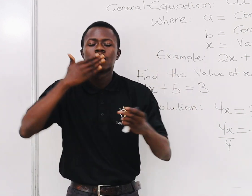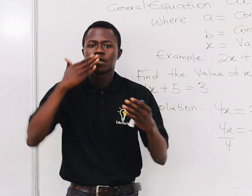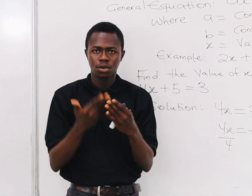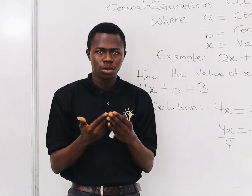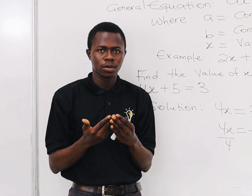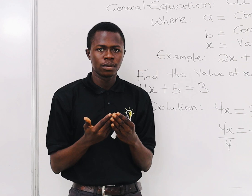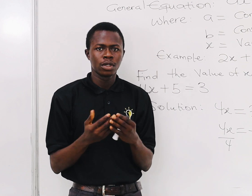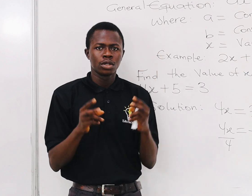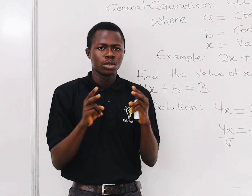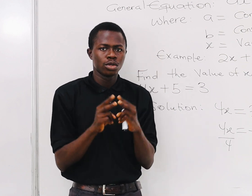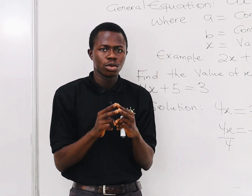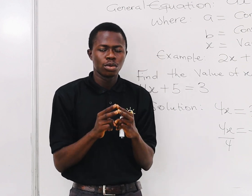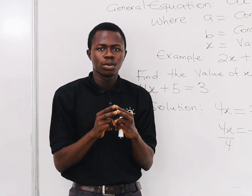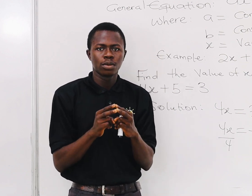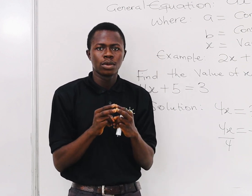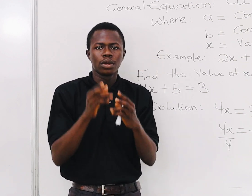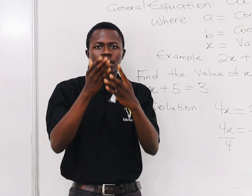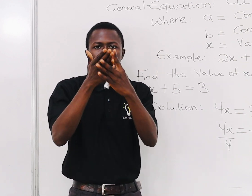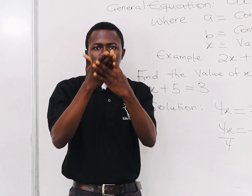Right. So